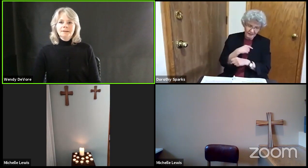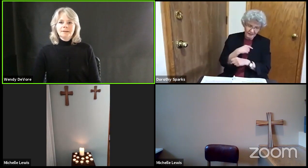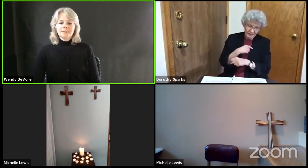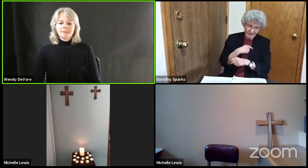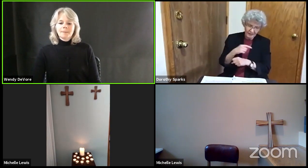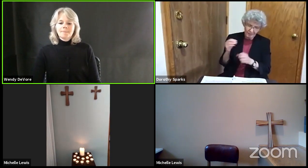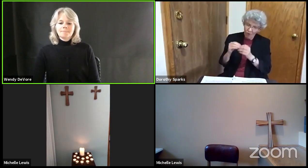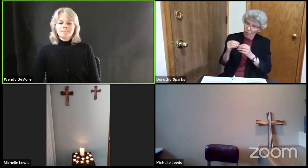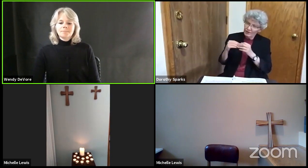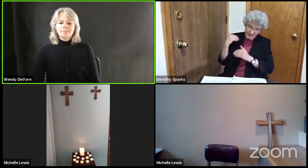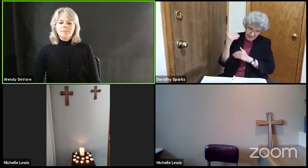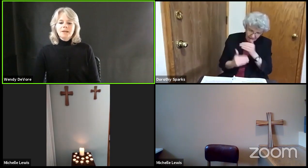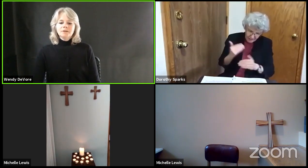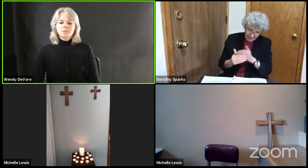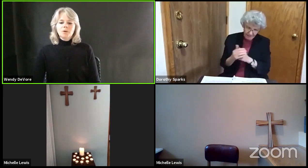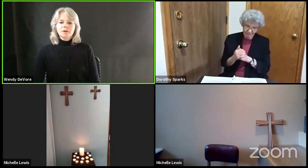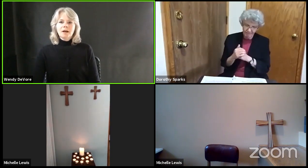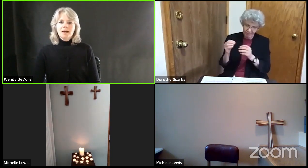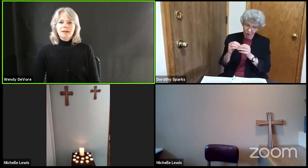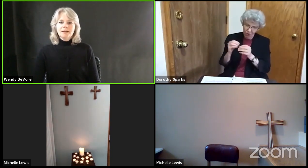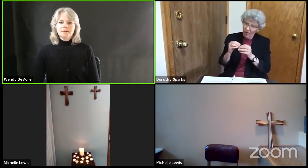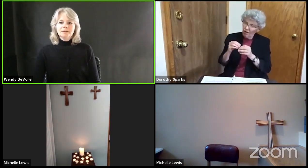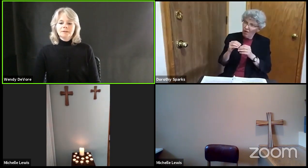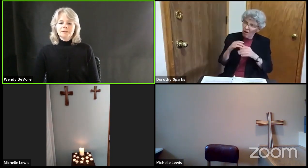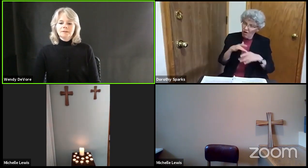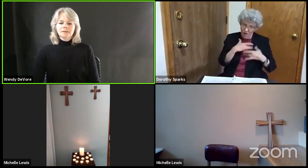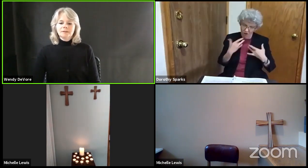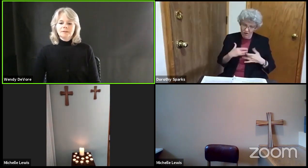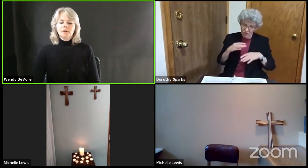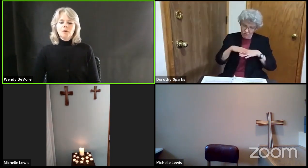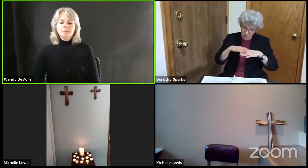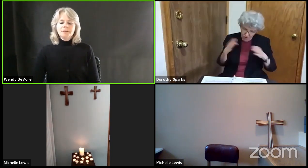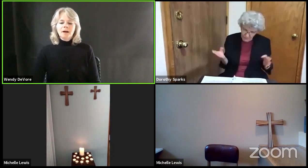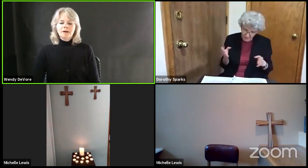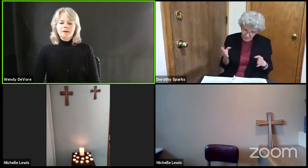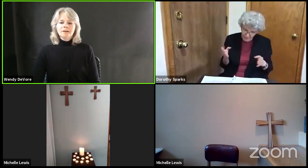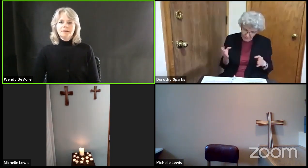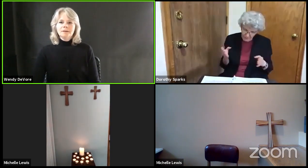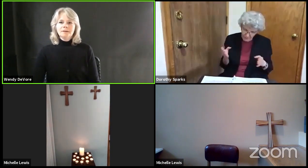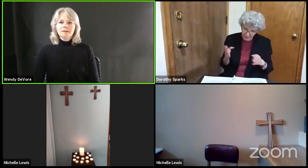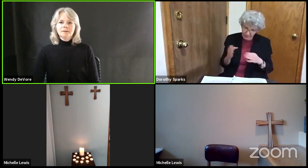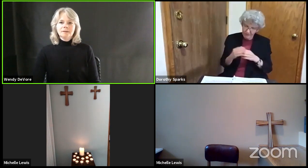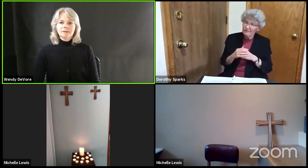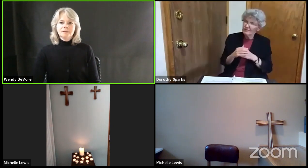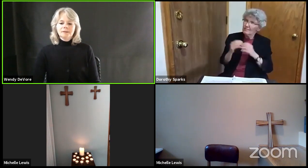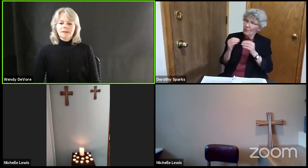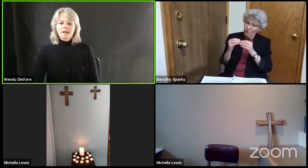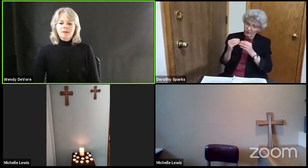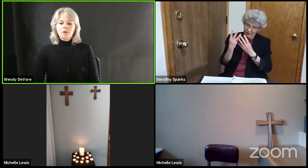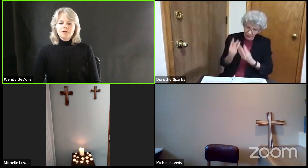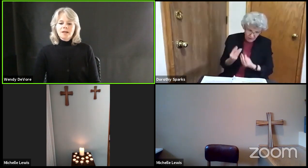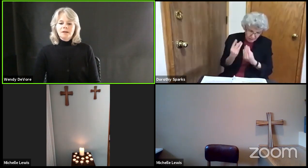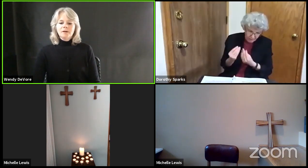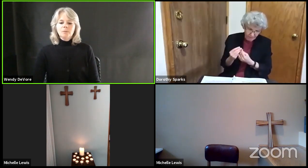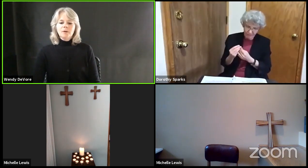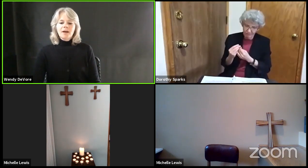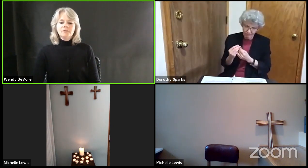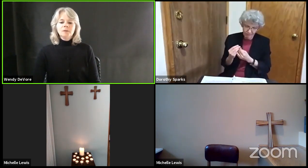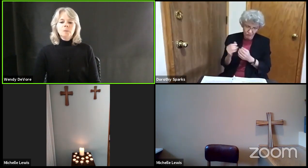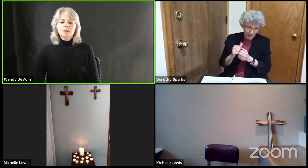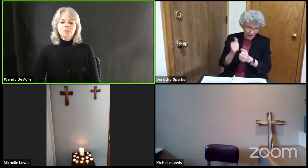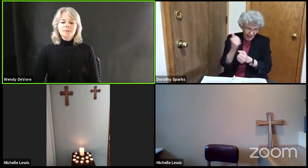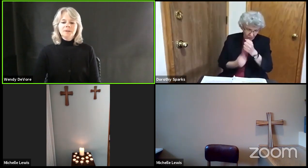God, make us more kind, more open-hearted, and more tender